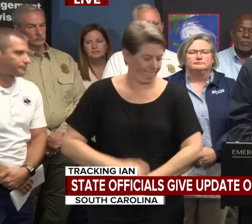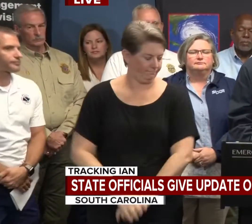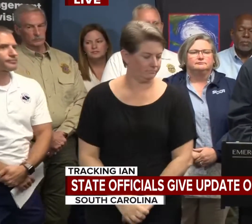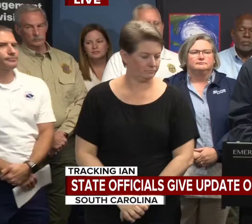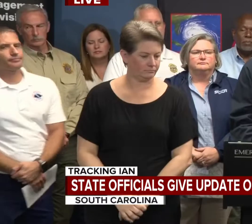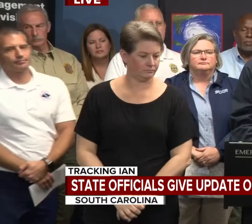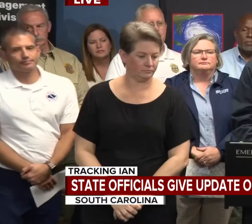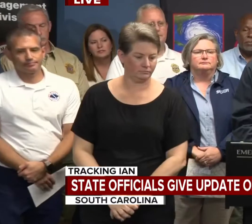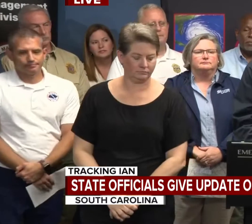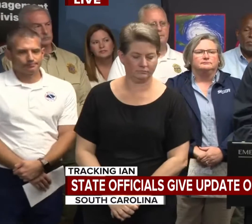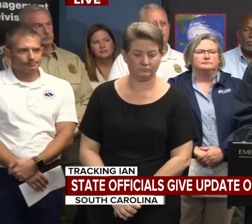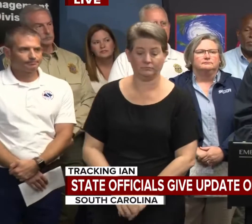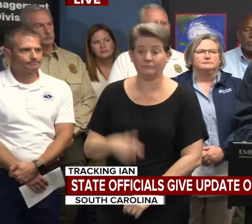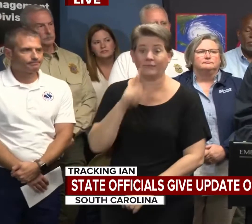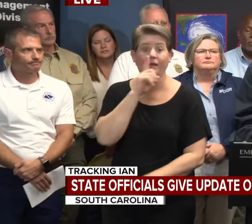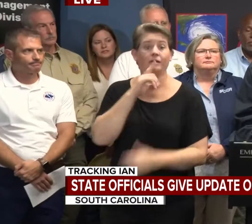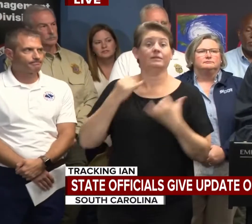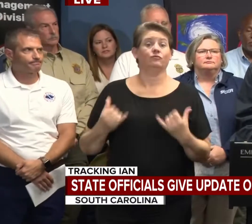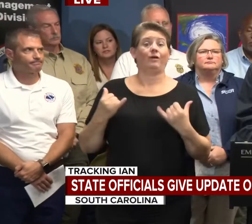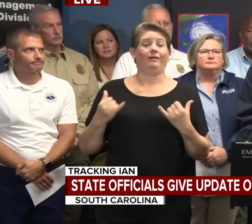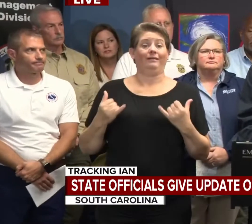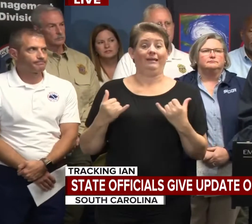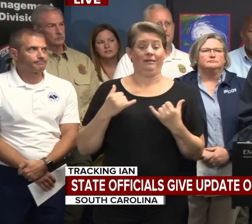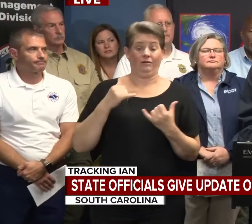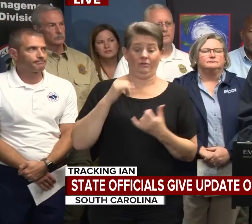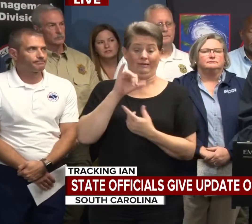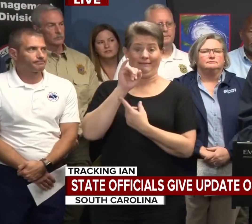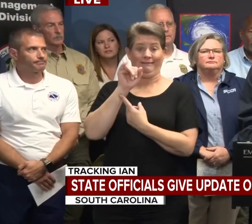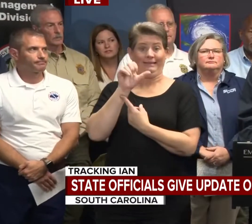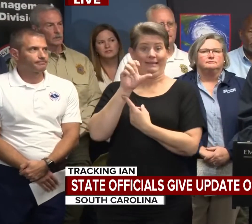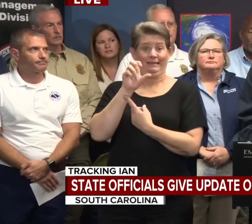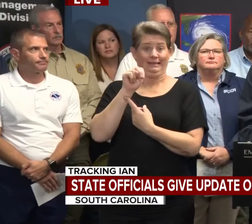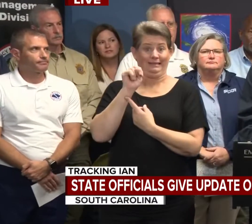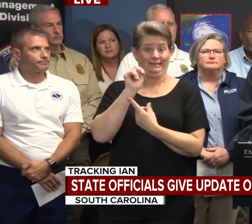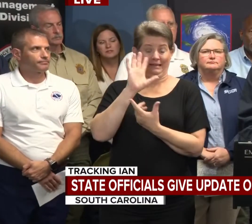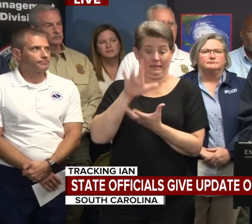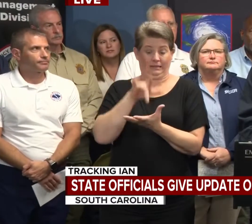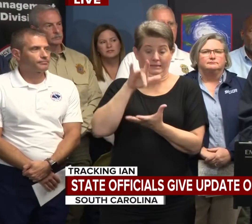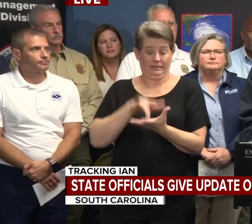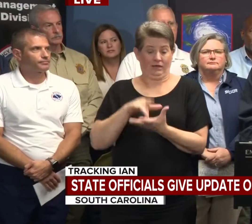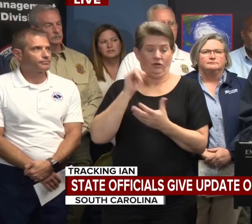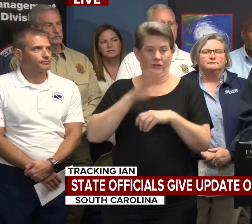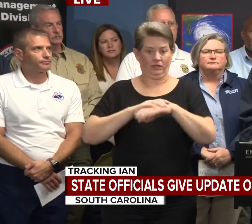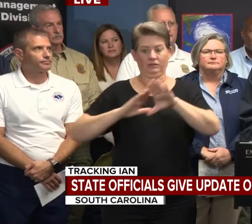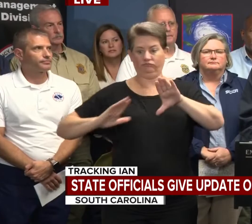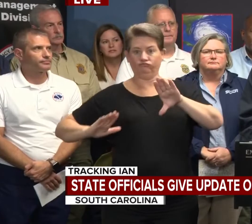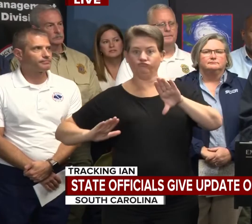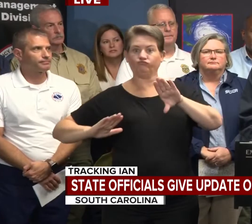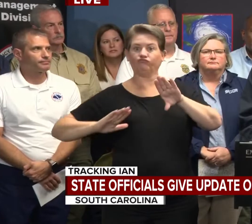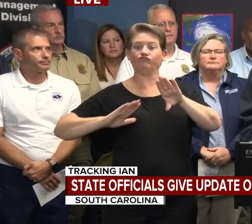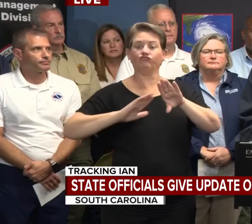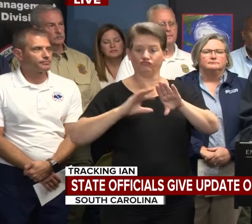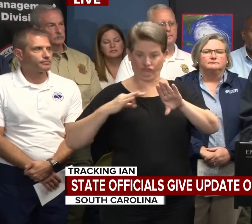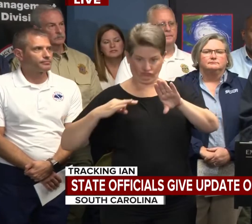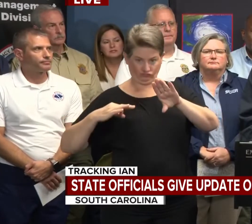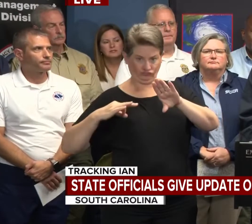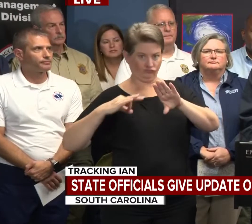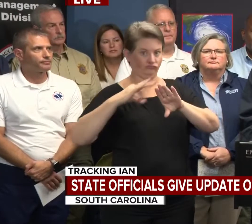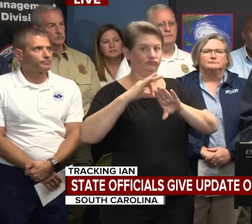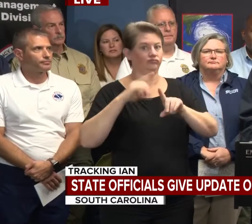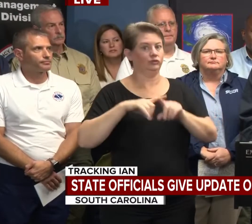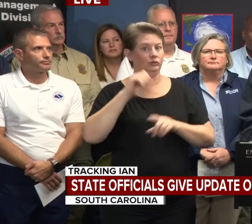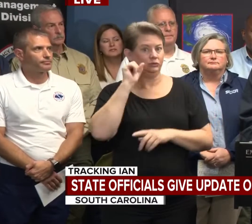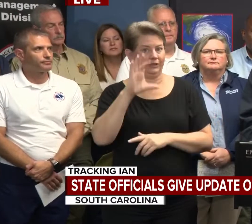I speak, the center of Hurricane Ian is approaching the coast of South Carolina, just